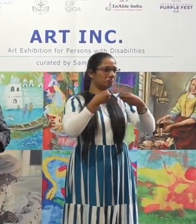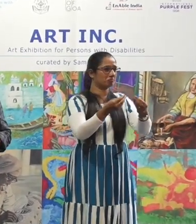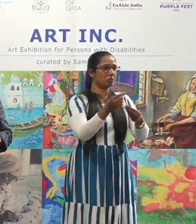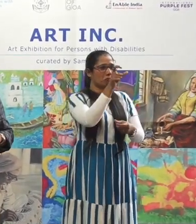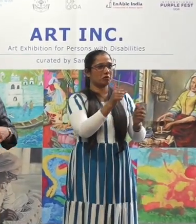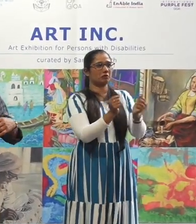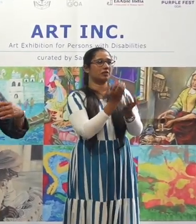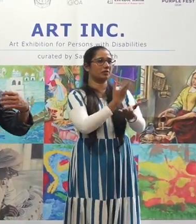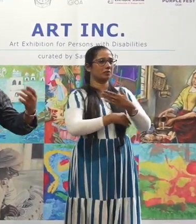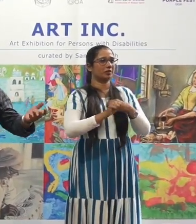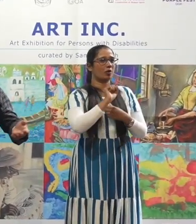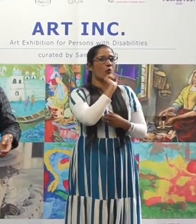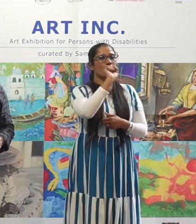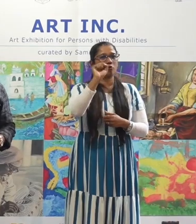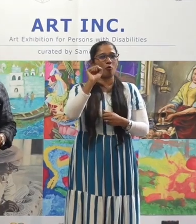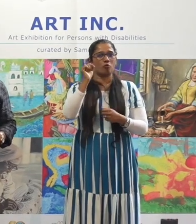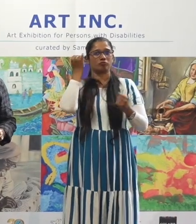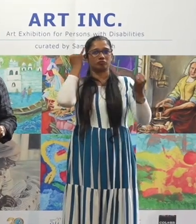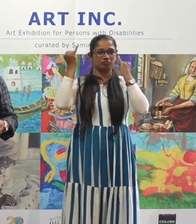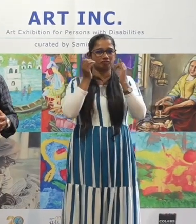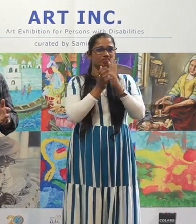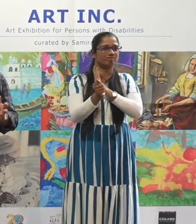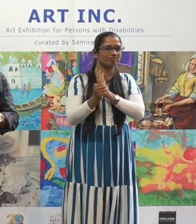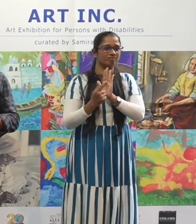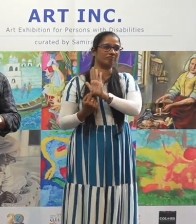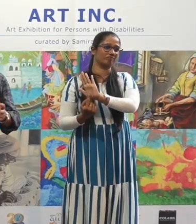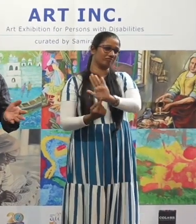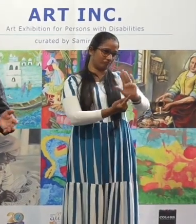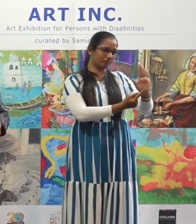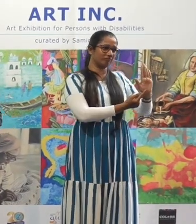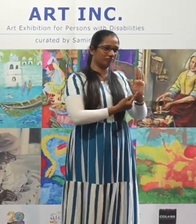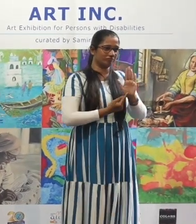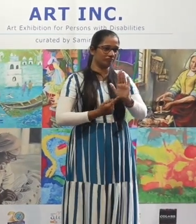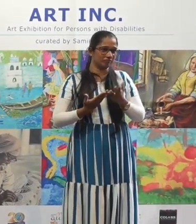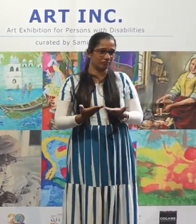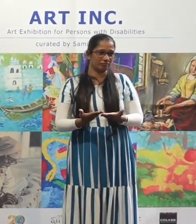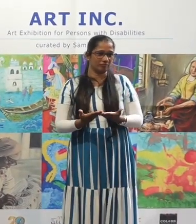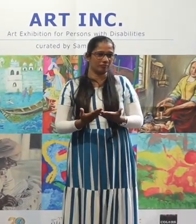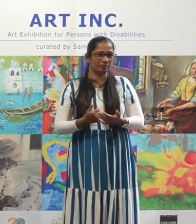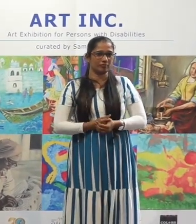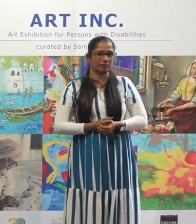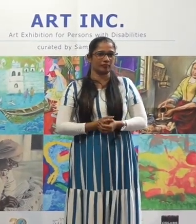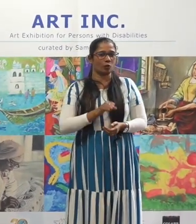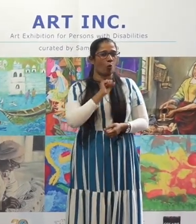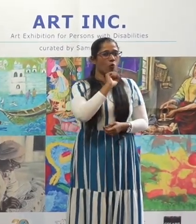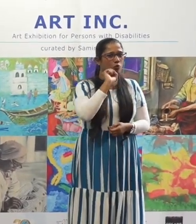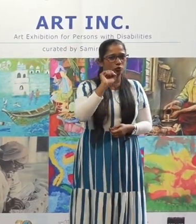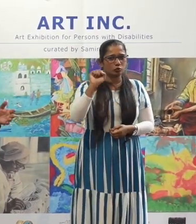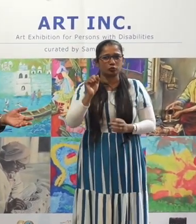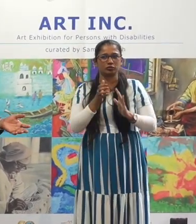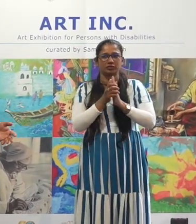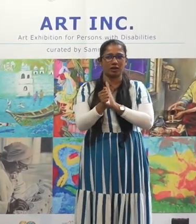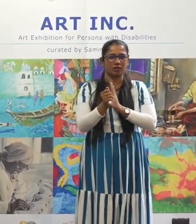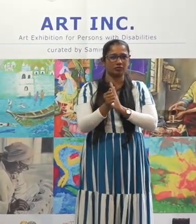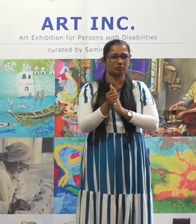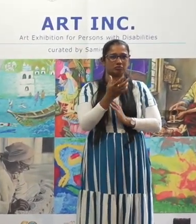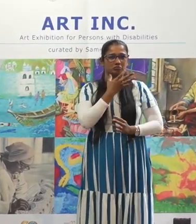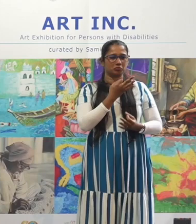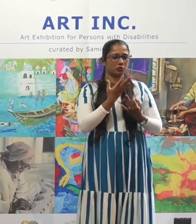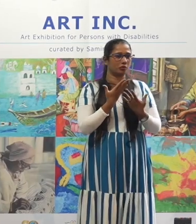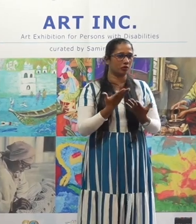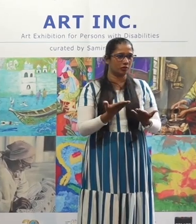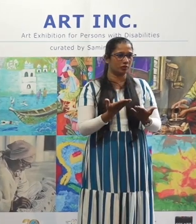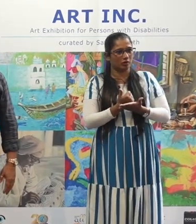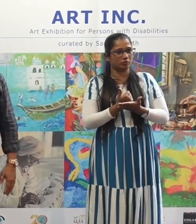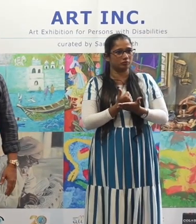them to present their performances or to exhibit their talent, which is the way they